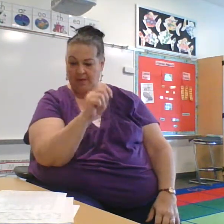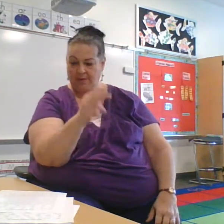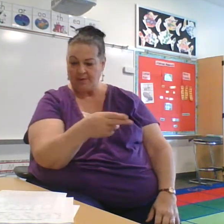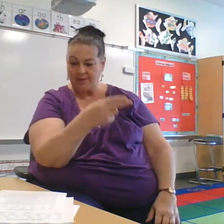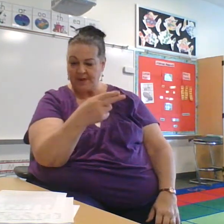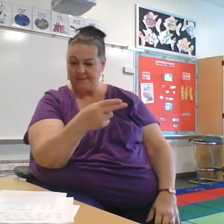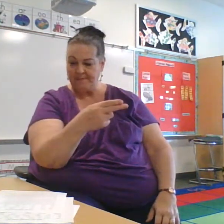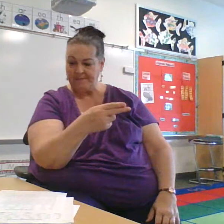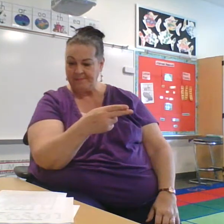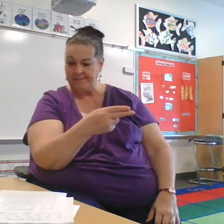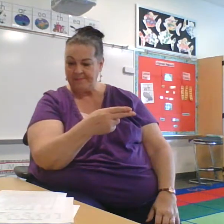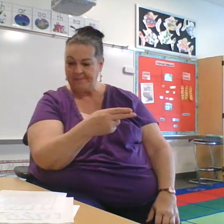Thursday.